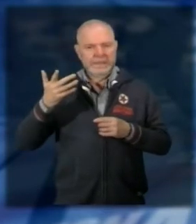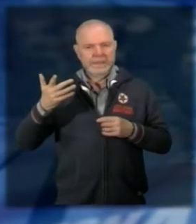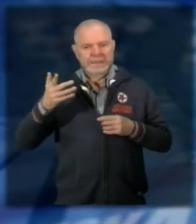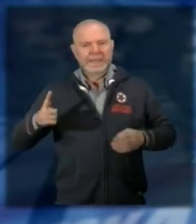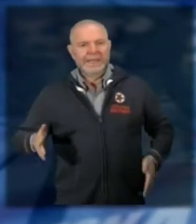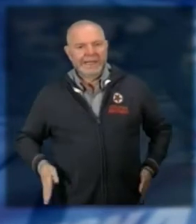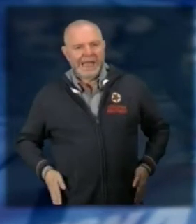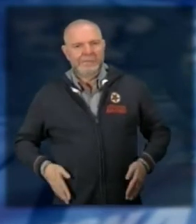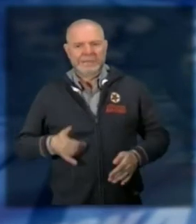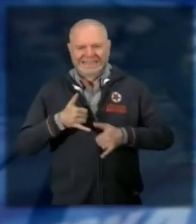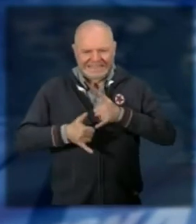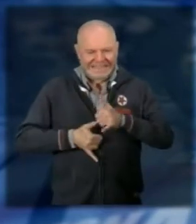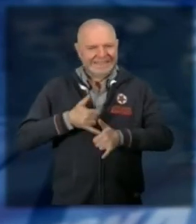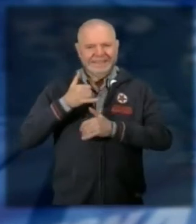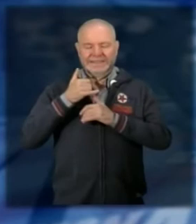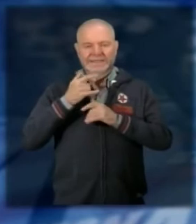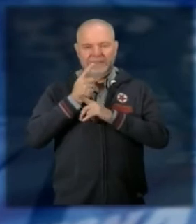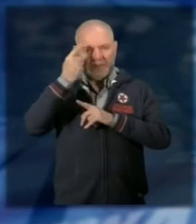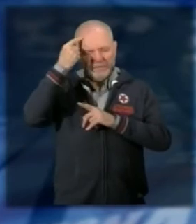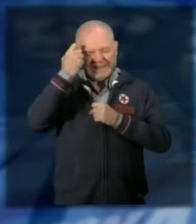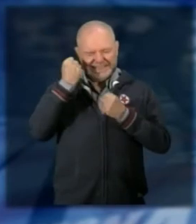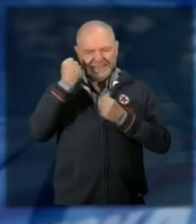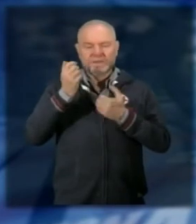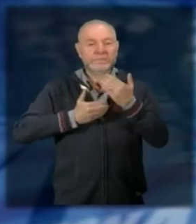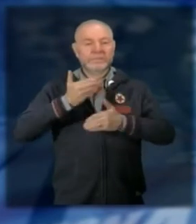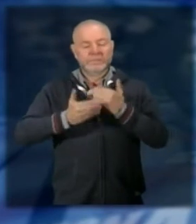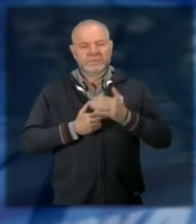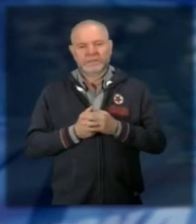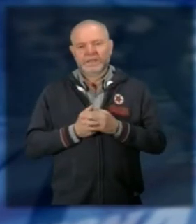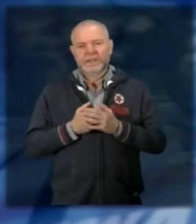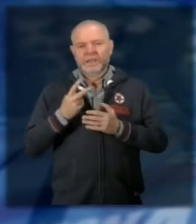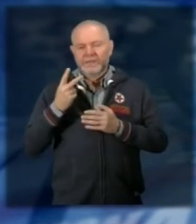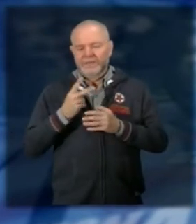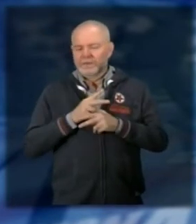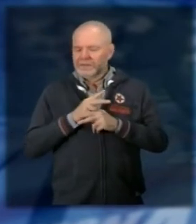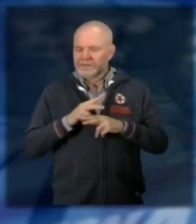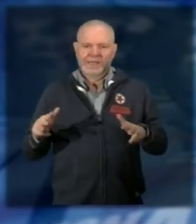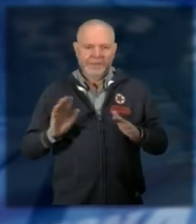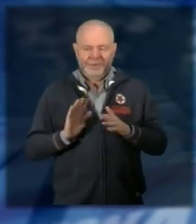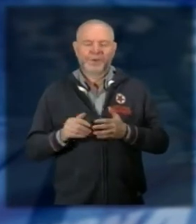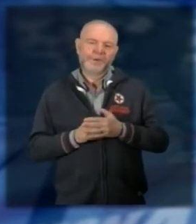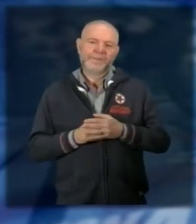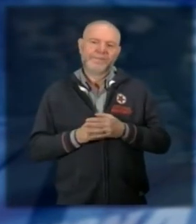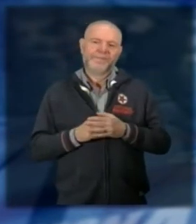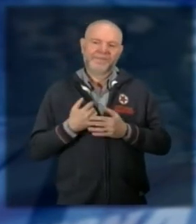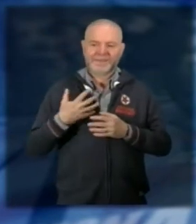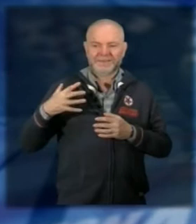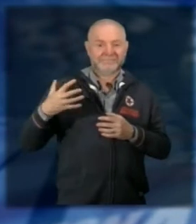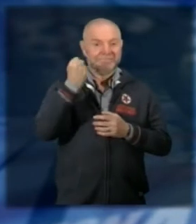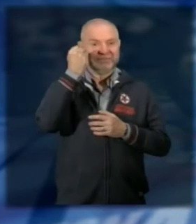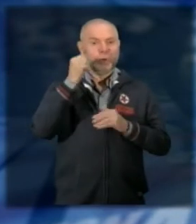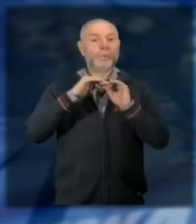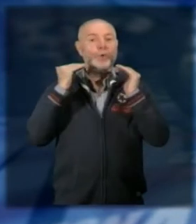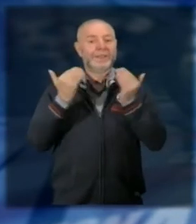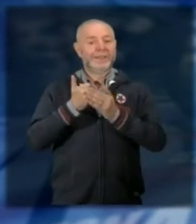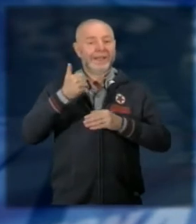time you don't arrive anywhere, you have to go with the head so you are more logorato of head, but we have to bring it home with this satisfaction and